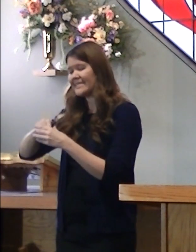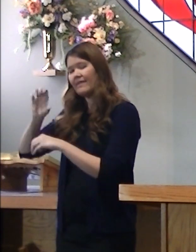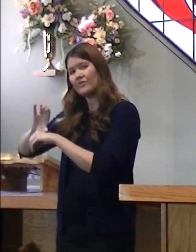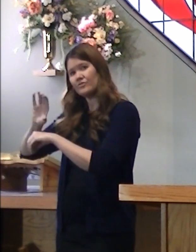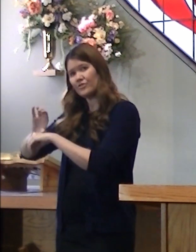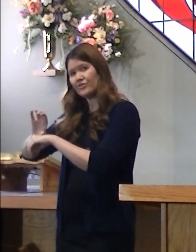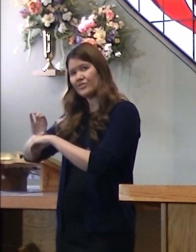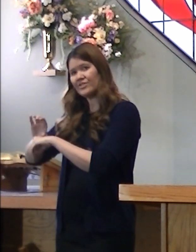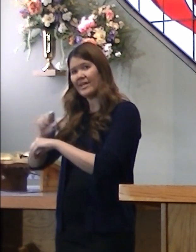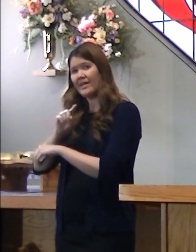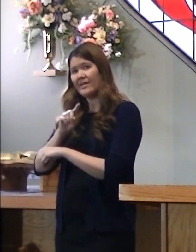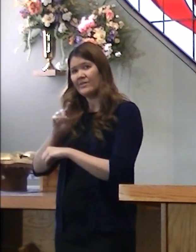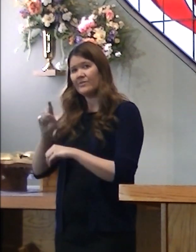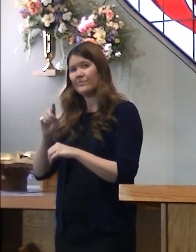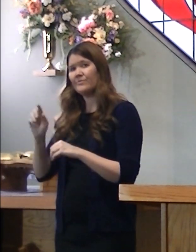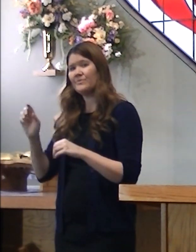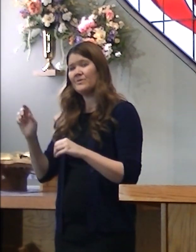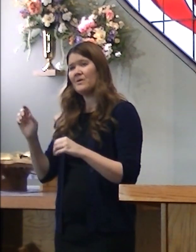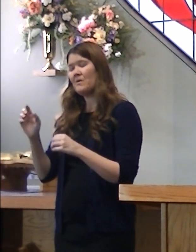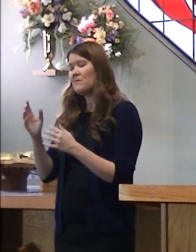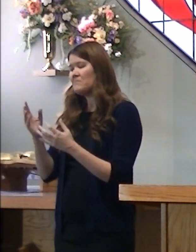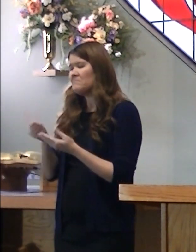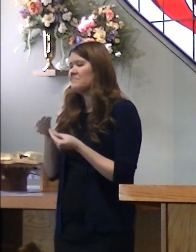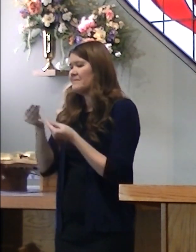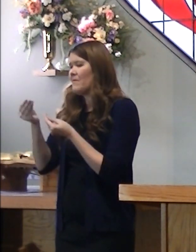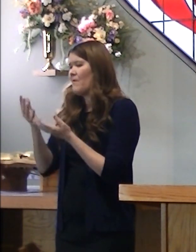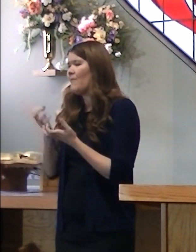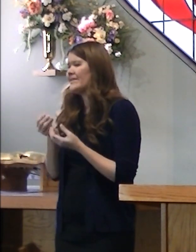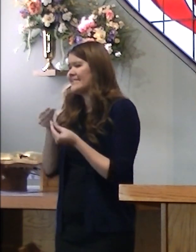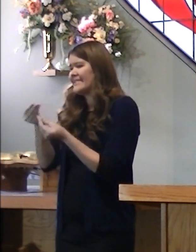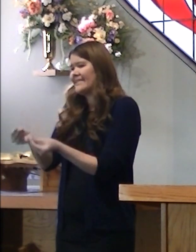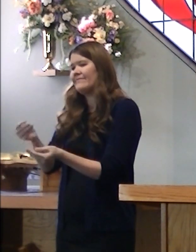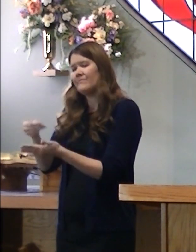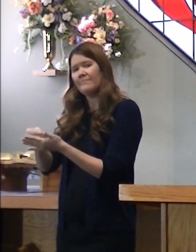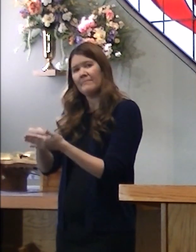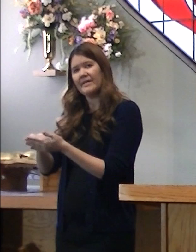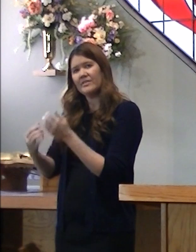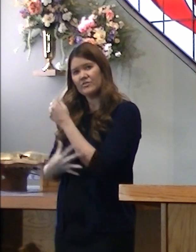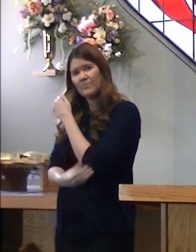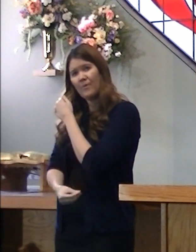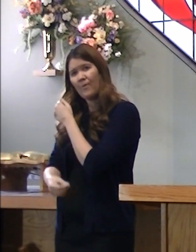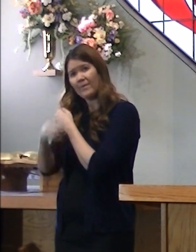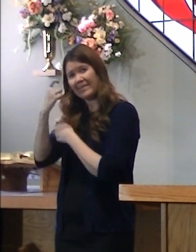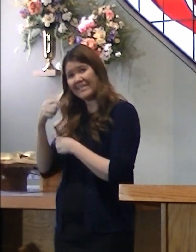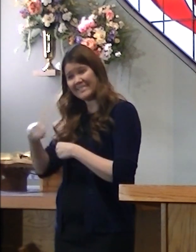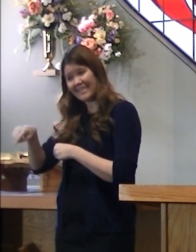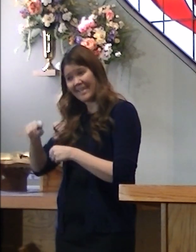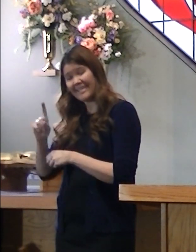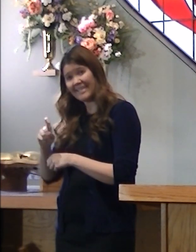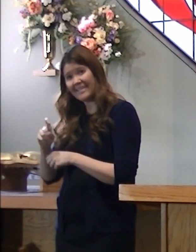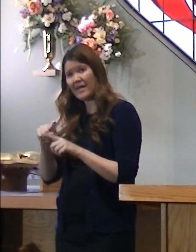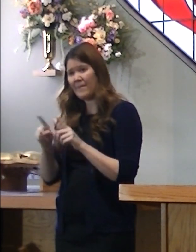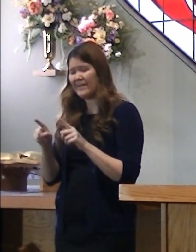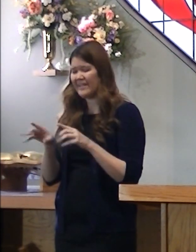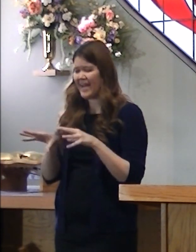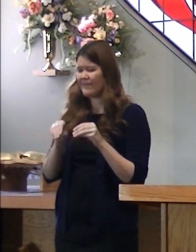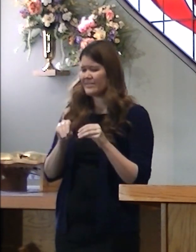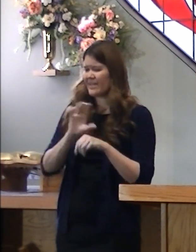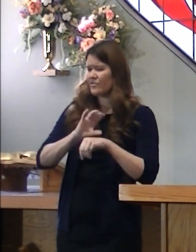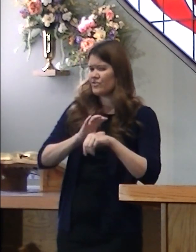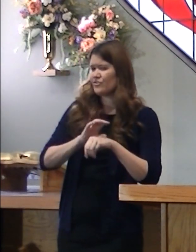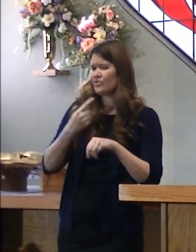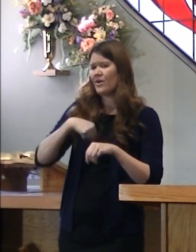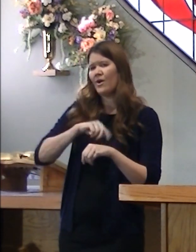church, you're moved to give money to the poor because they need it. But outside the church, you're watching this